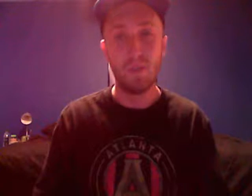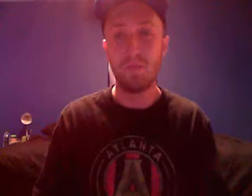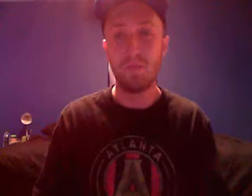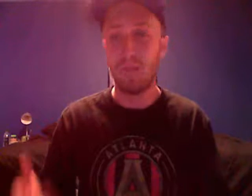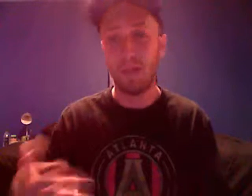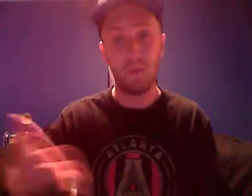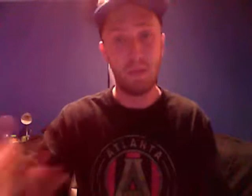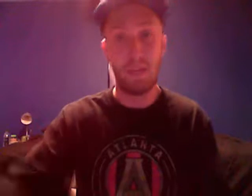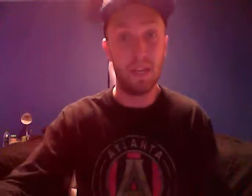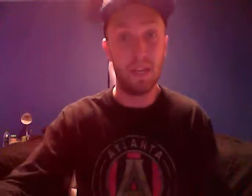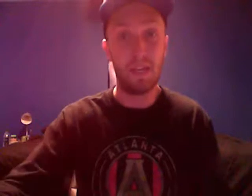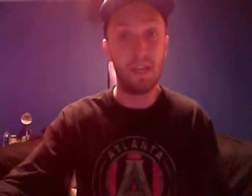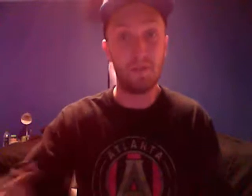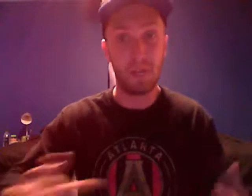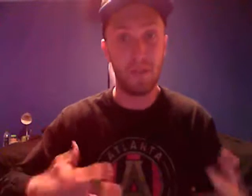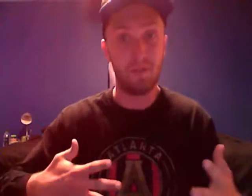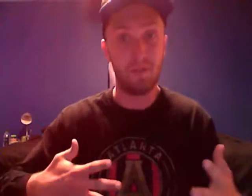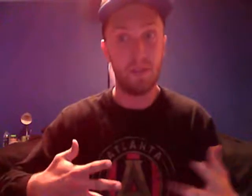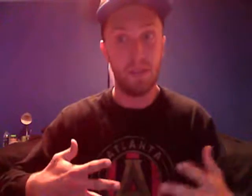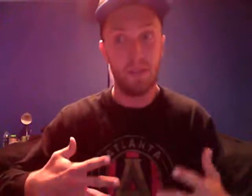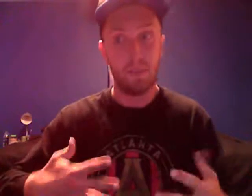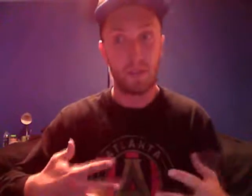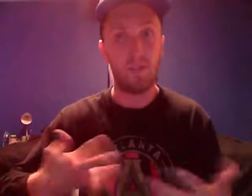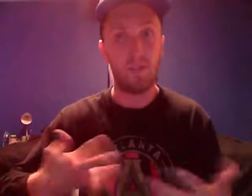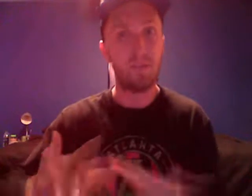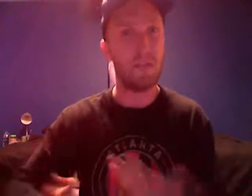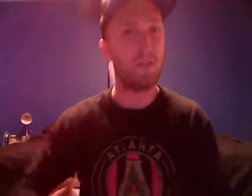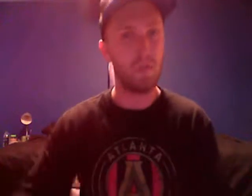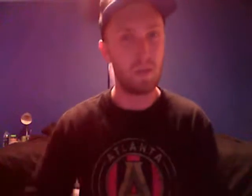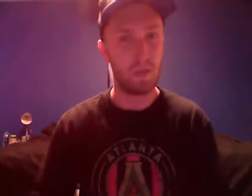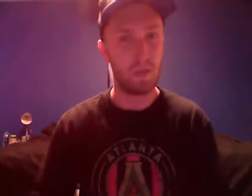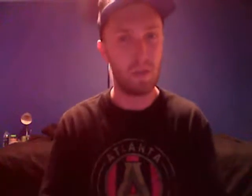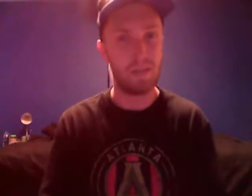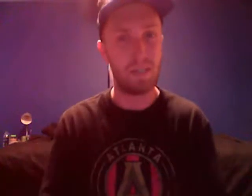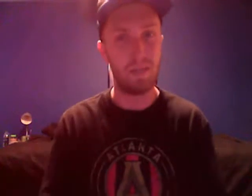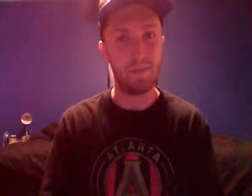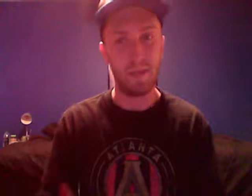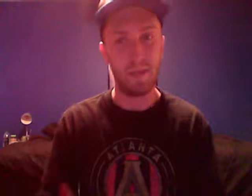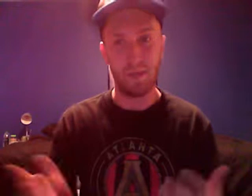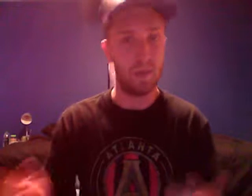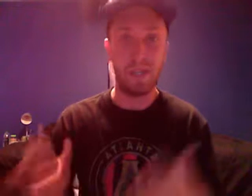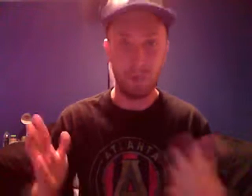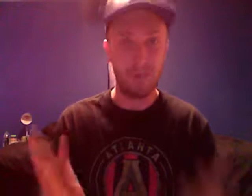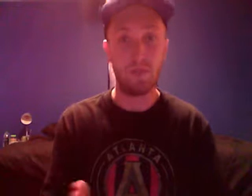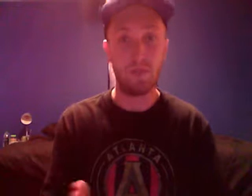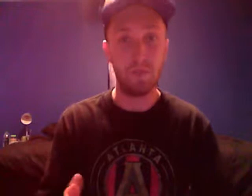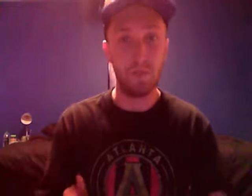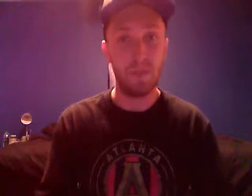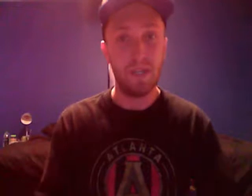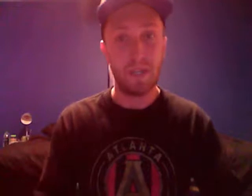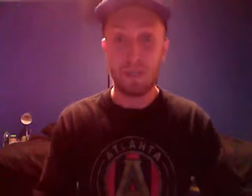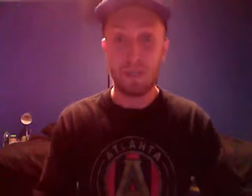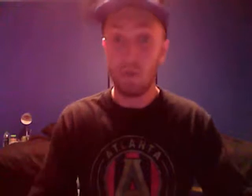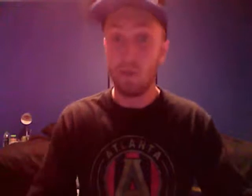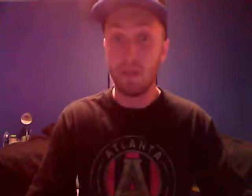So I hope he can get kind of be an influence on the rest of the team and be like, look guys, we have to improve. Because I really do think